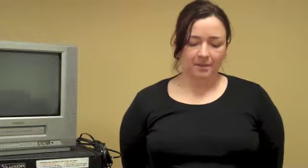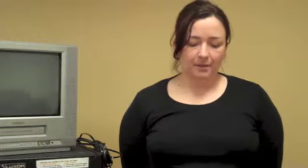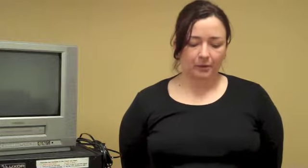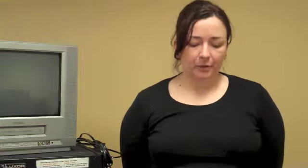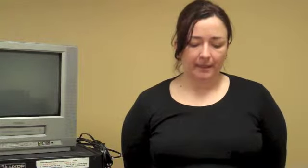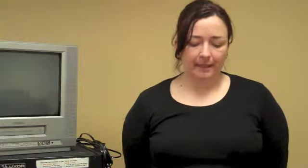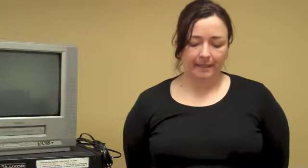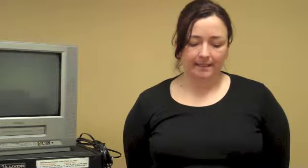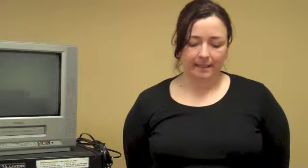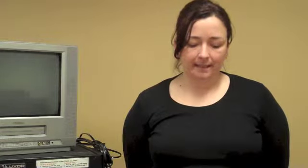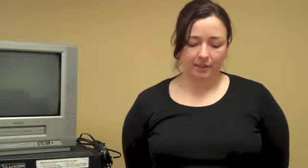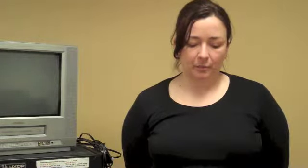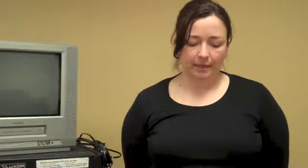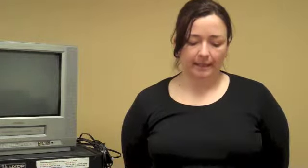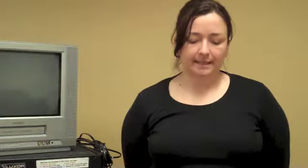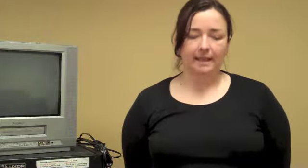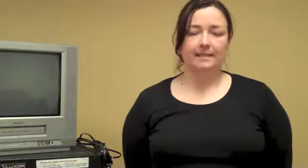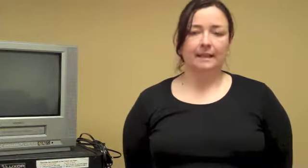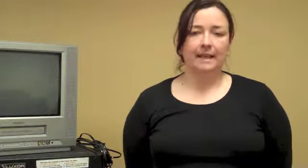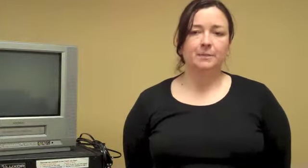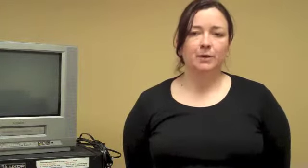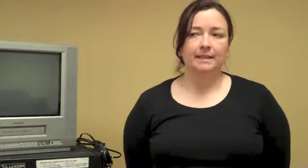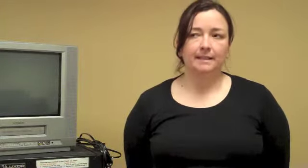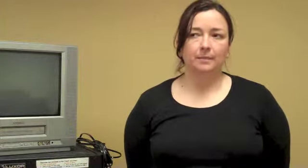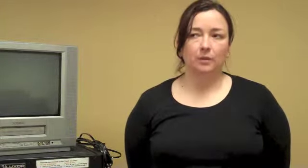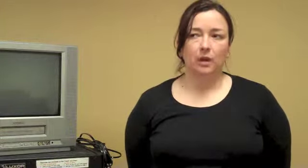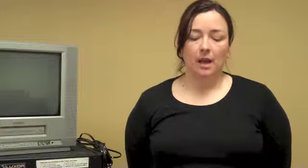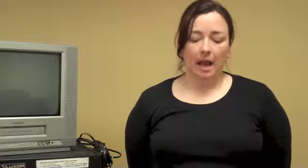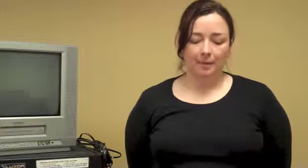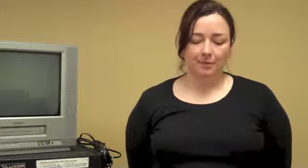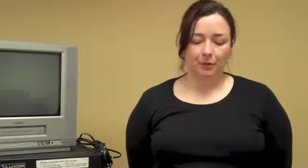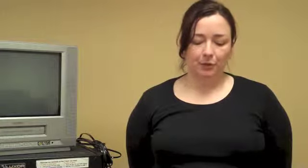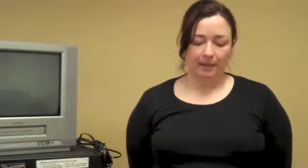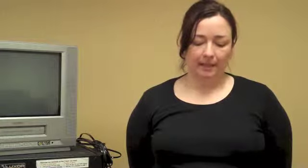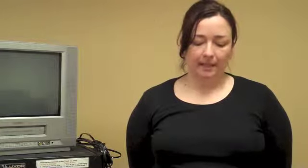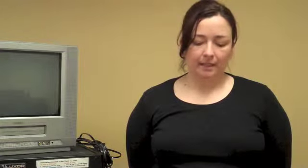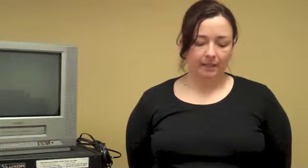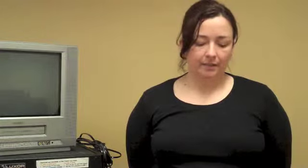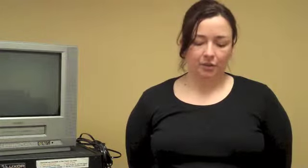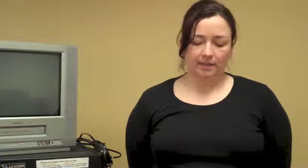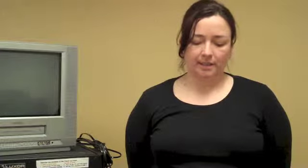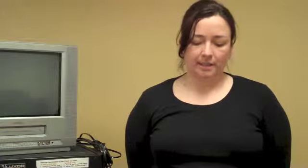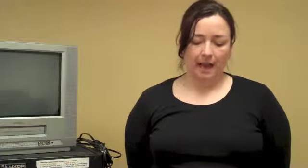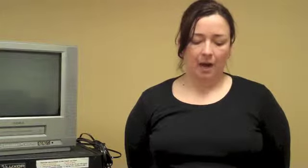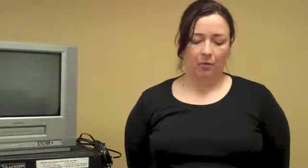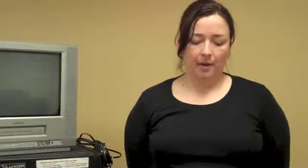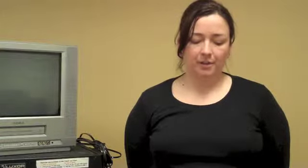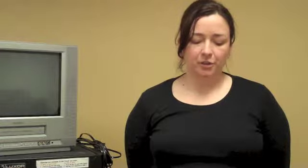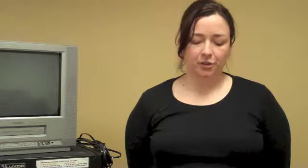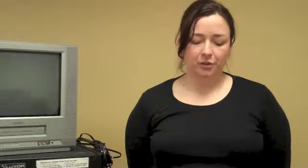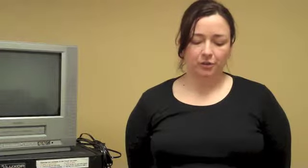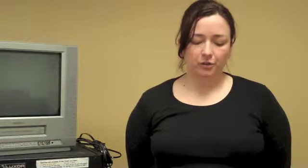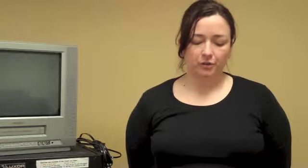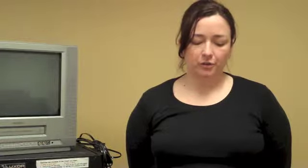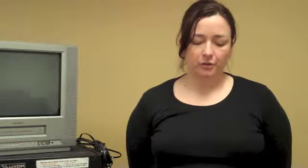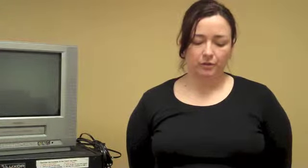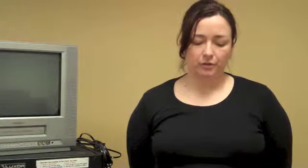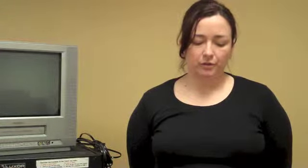So absolute humidity is the next term we're going to discuss, and that's pretty simple. Absolute humidity is just how